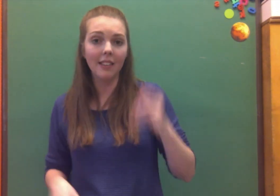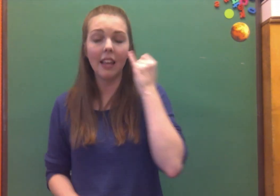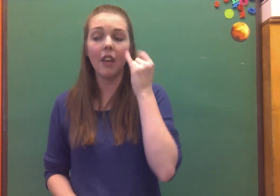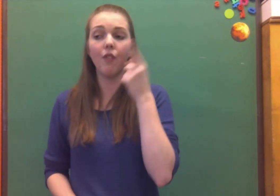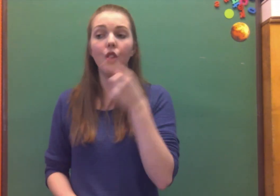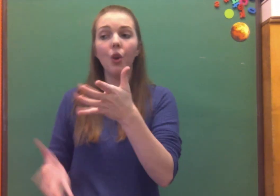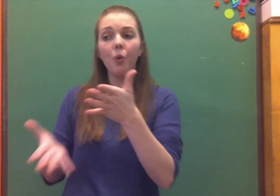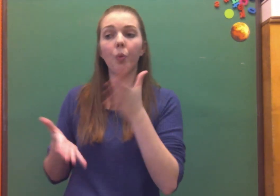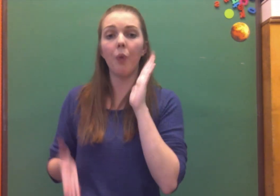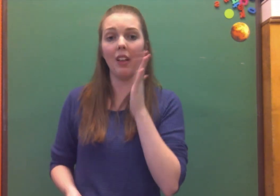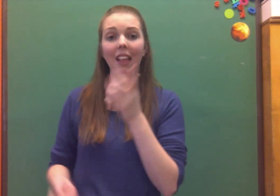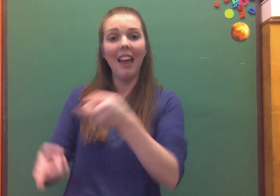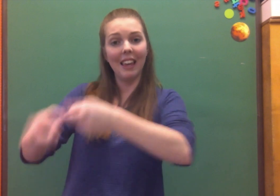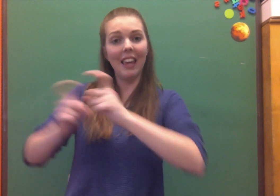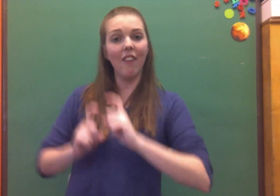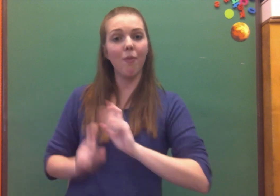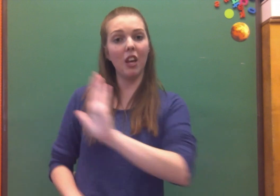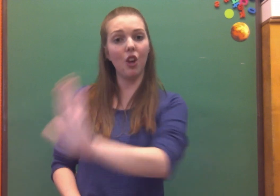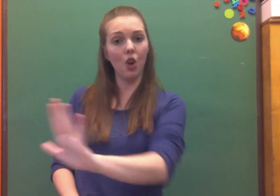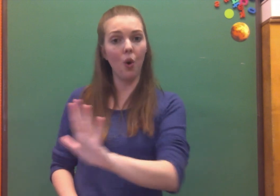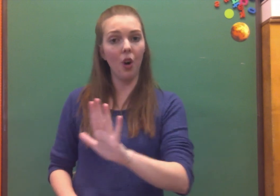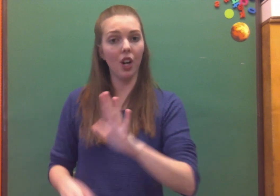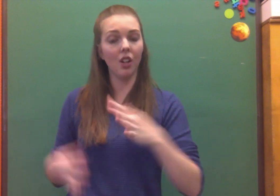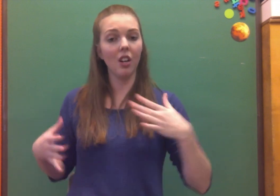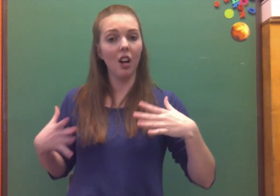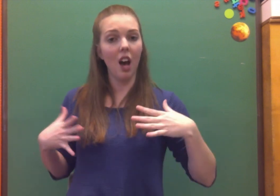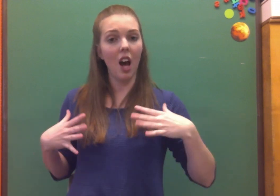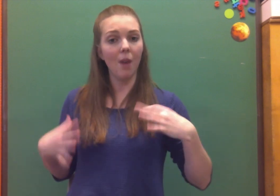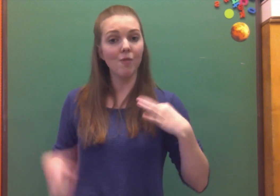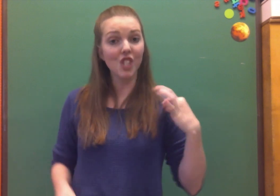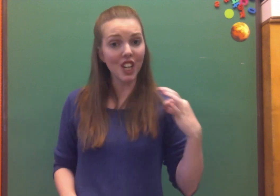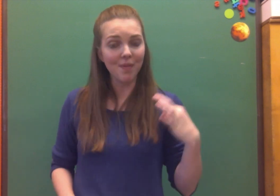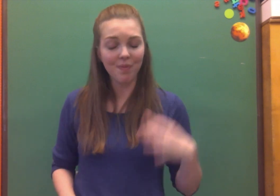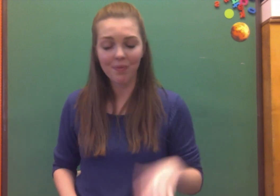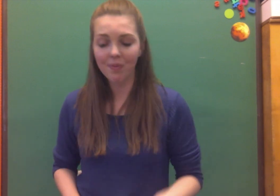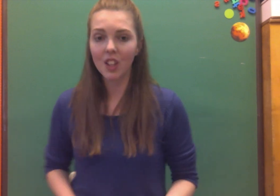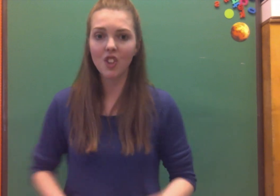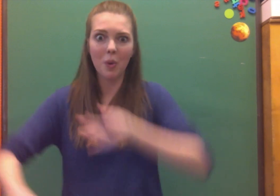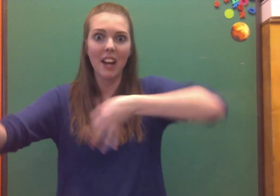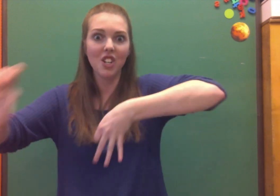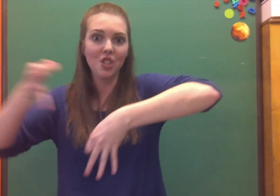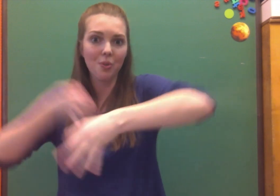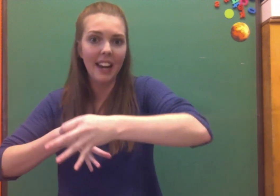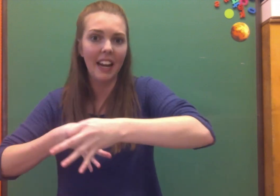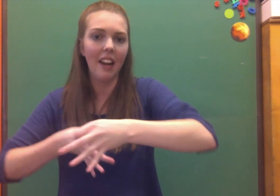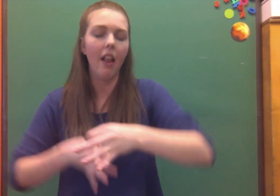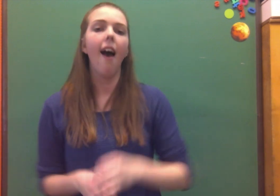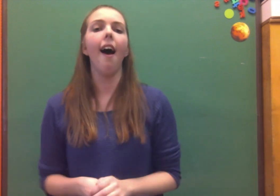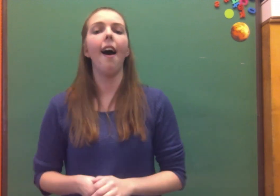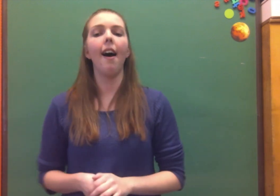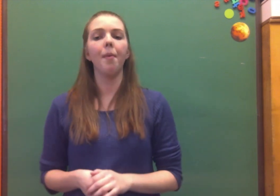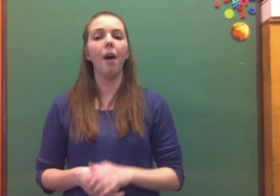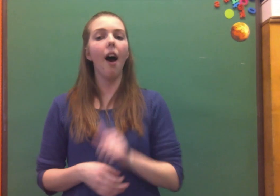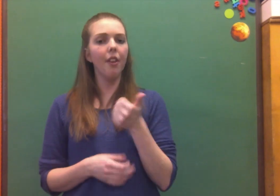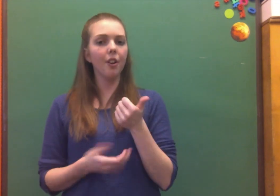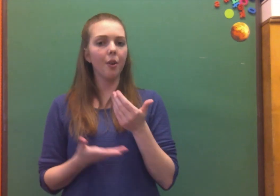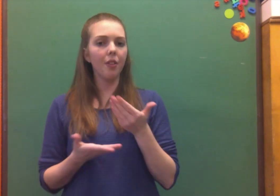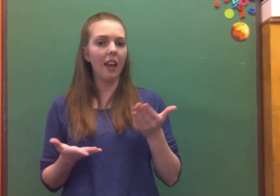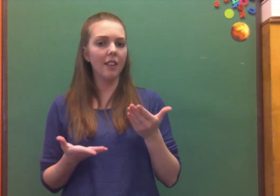if you will give me your shirt. So we might trade it. Other things that we